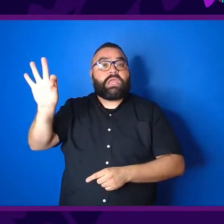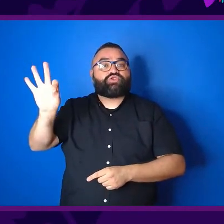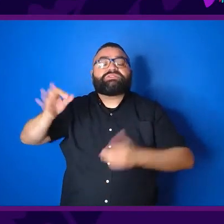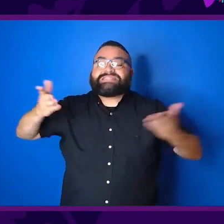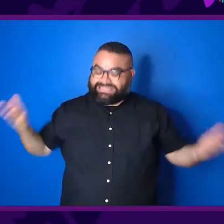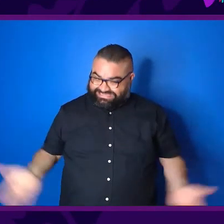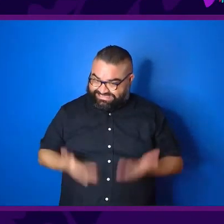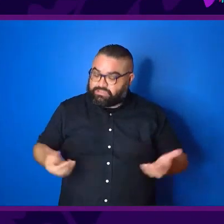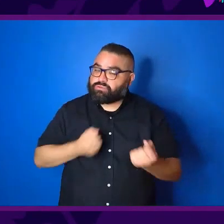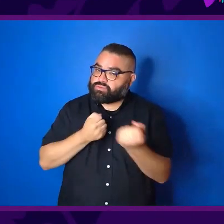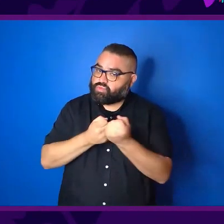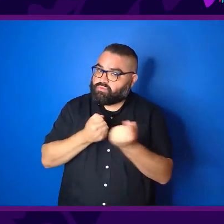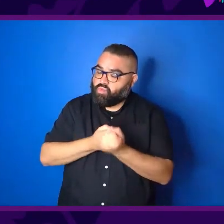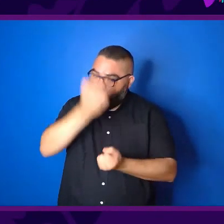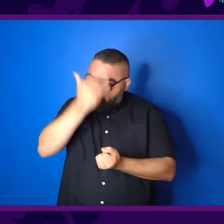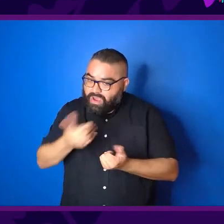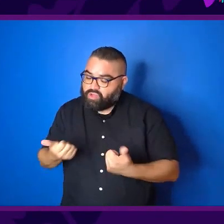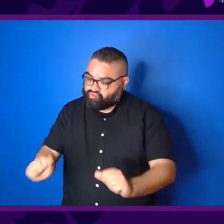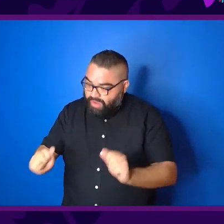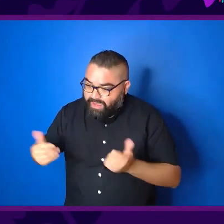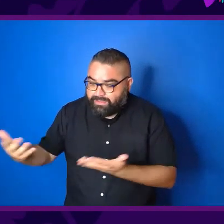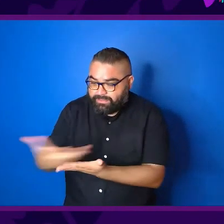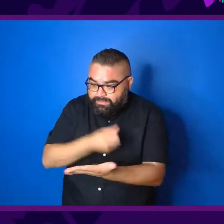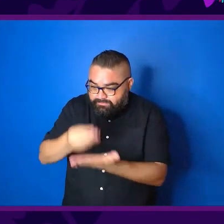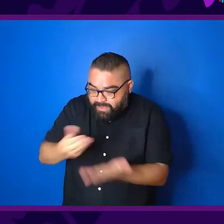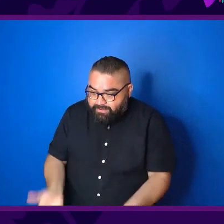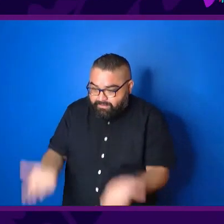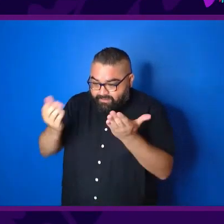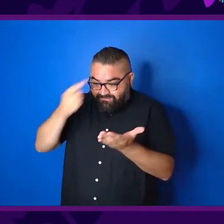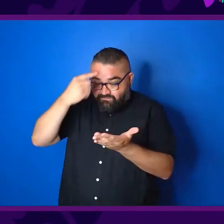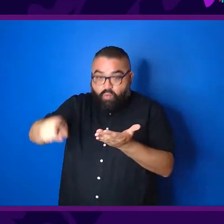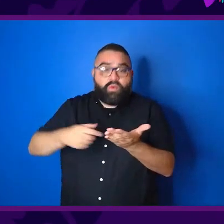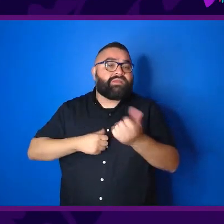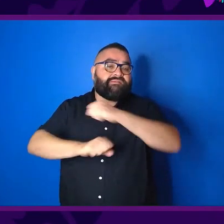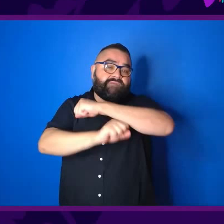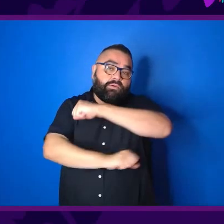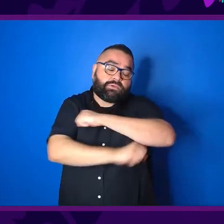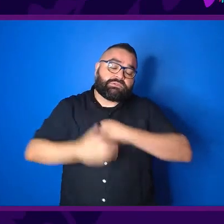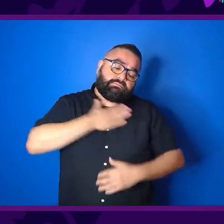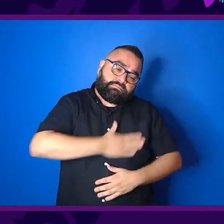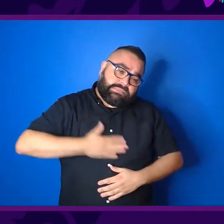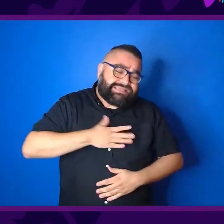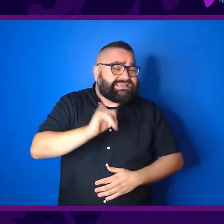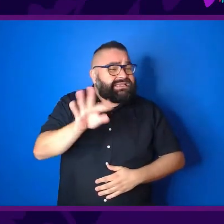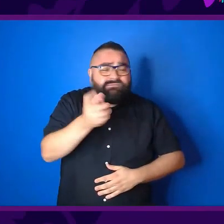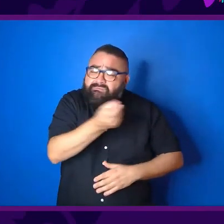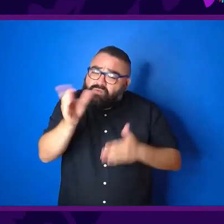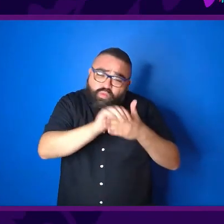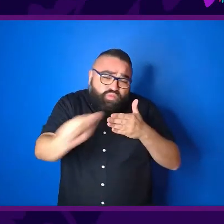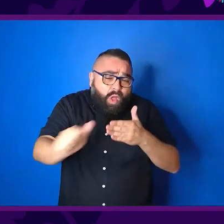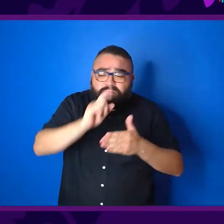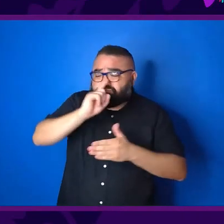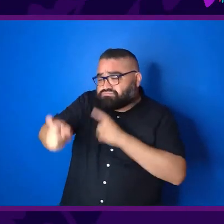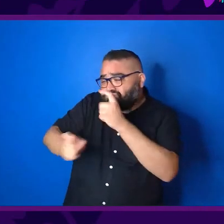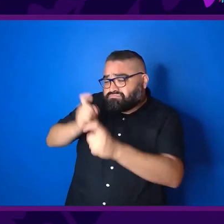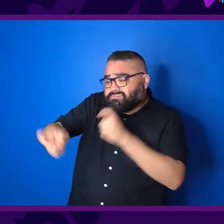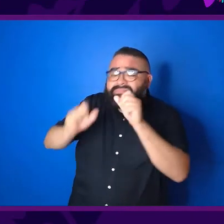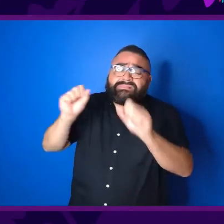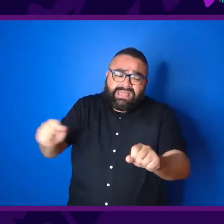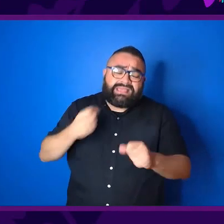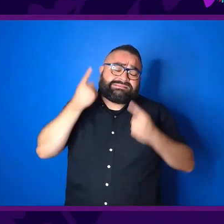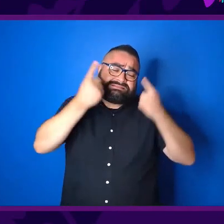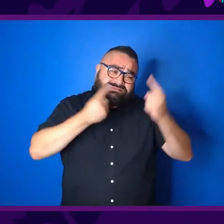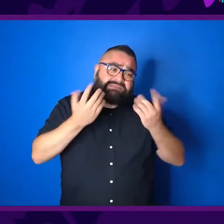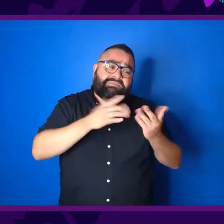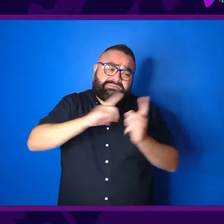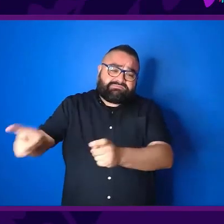raise money for the foundation. So one more time, I ask of you, if you can spare a couple bucks, please consider donating it to the foundation to